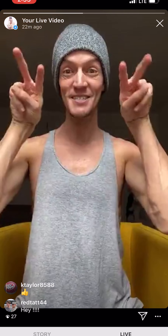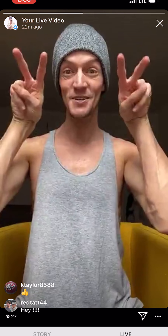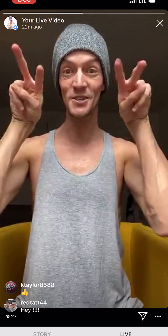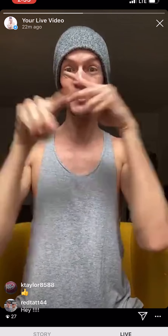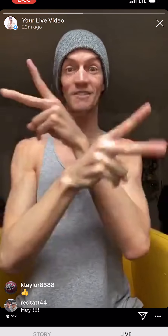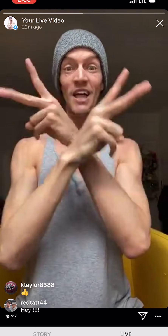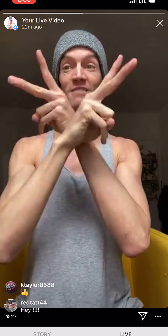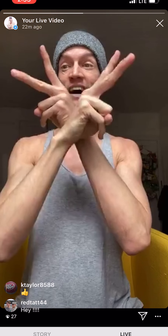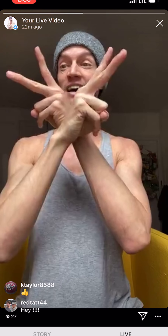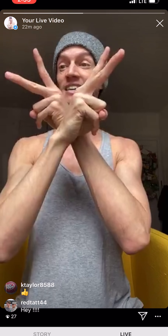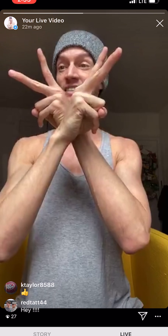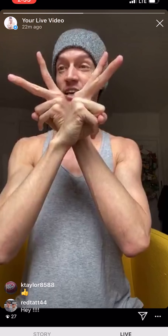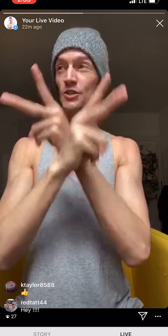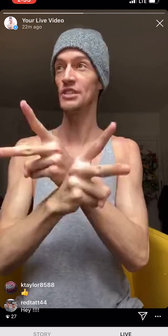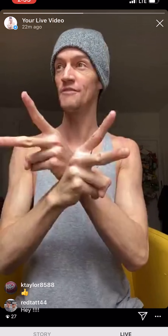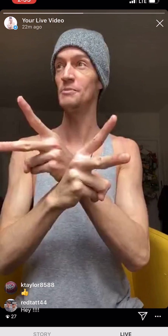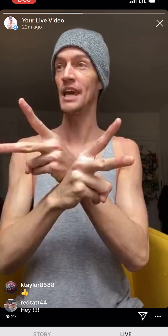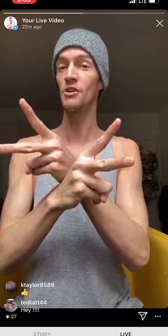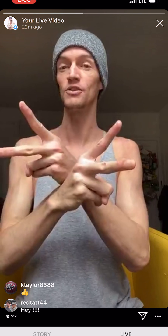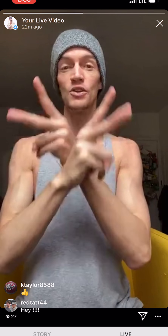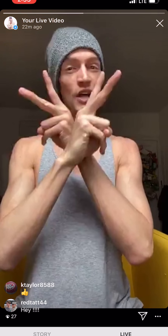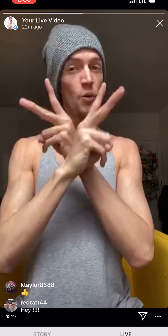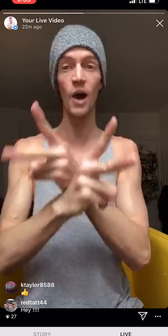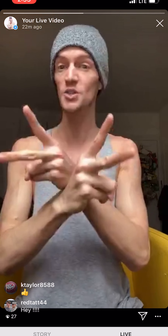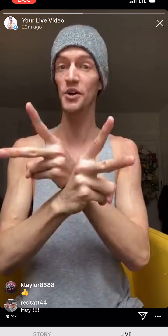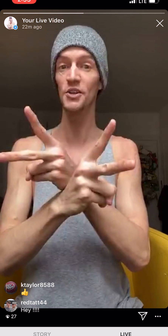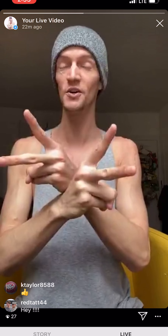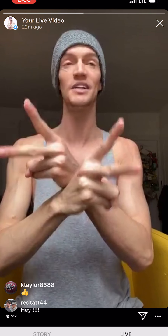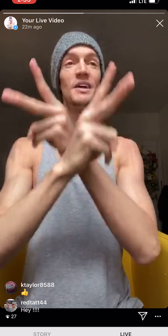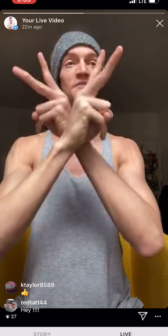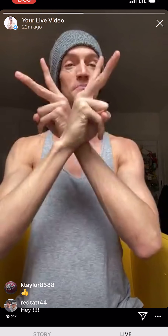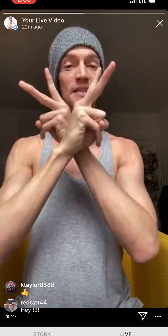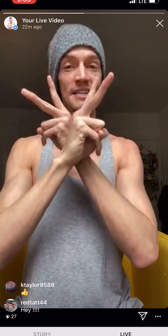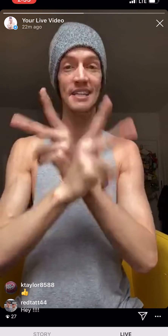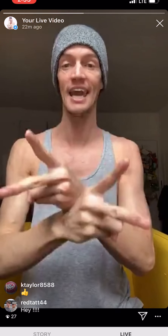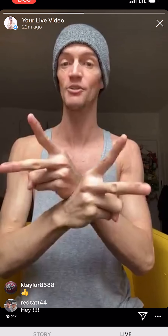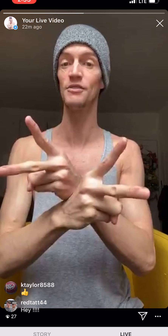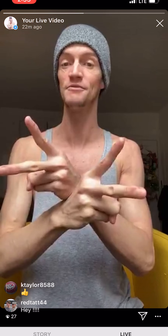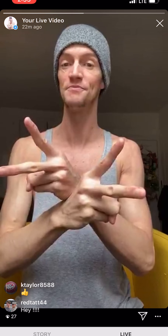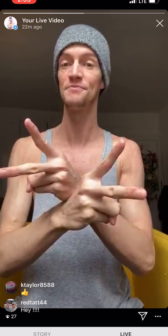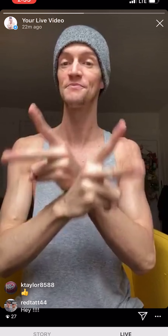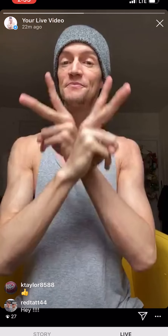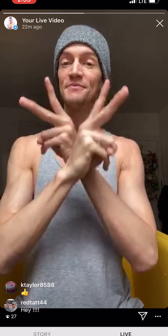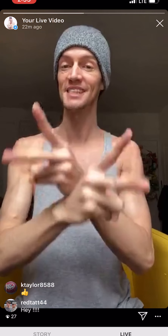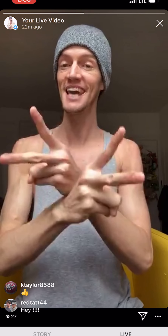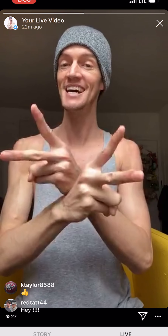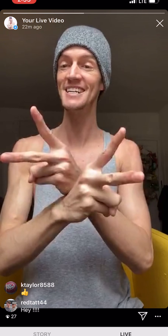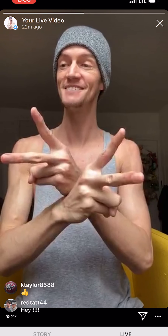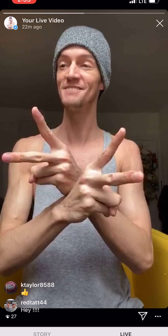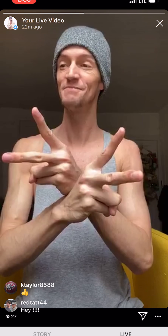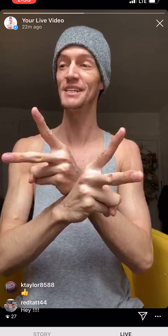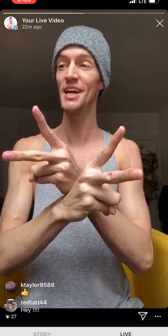you have a lot of eyes and you just have to be careful. gotta watch where you're going. have to be careful. Yeah. Be careful.